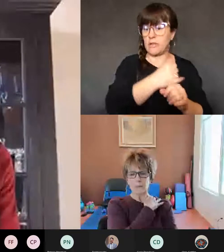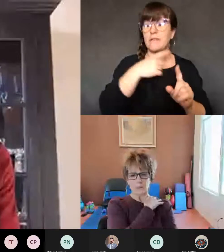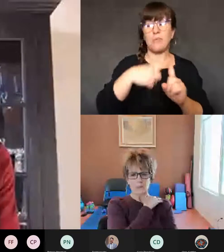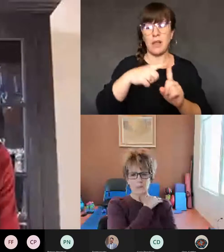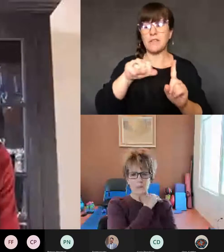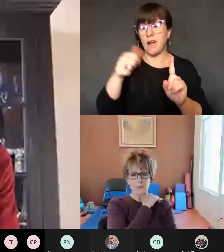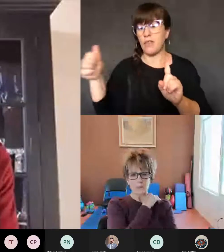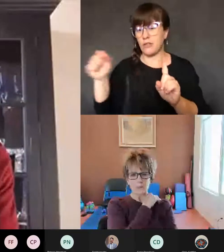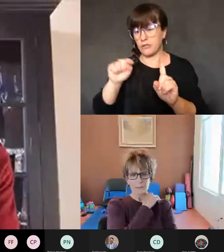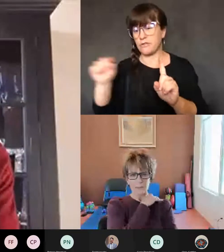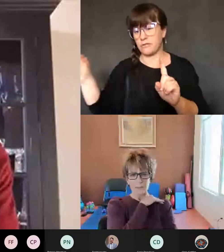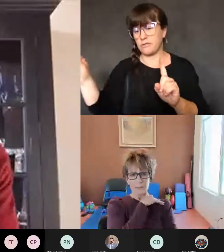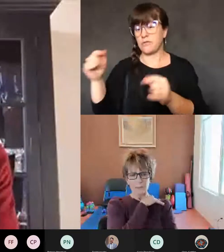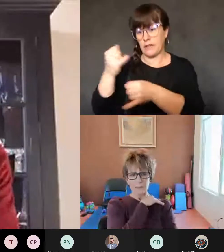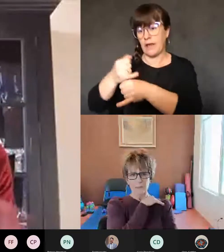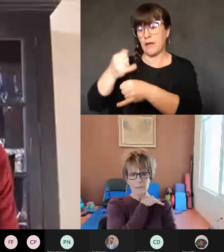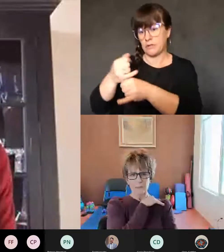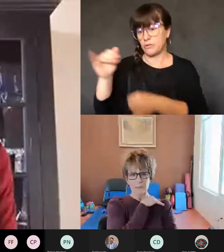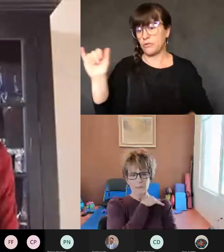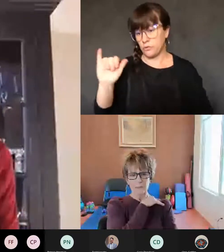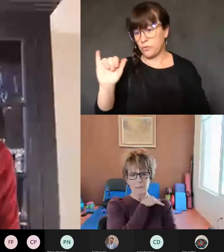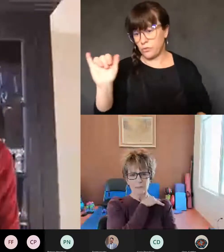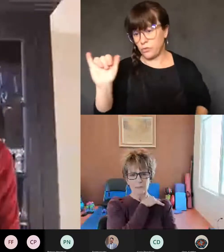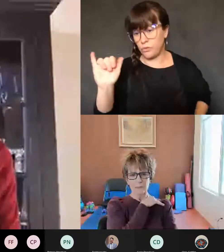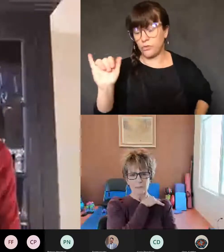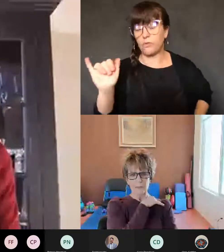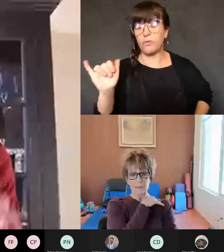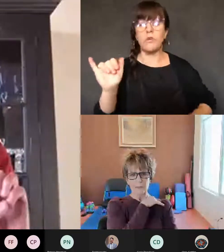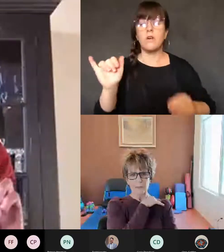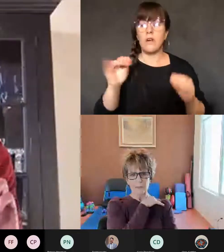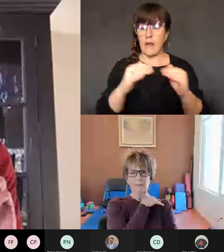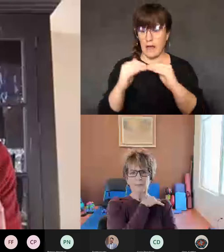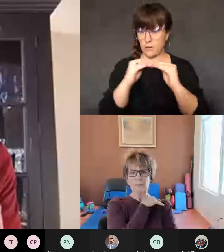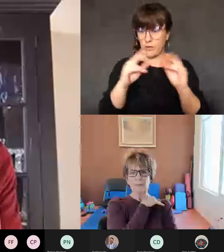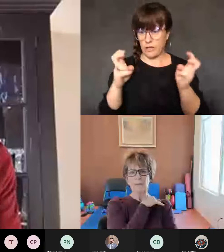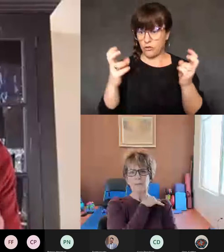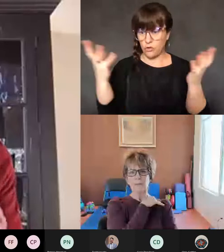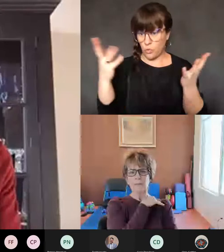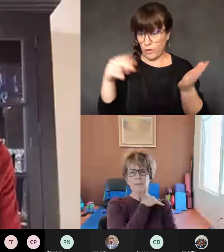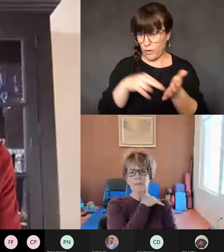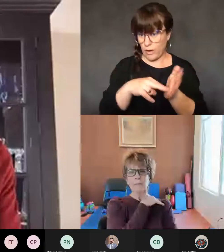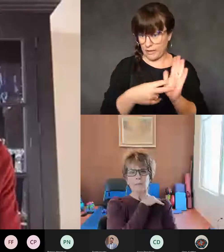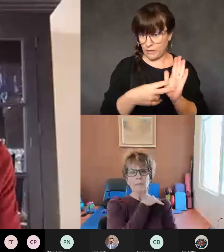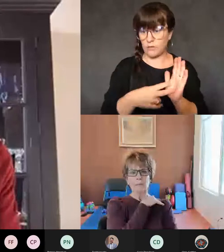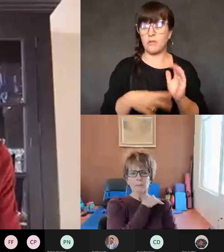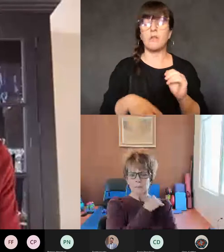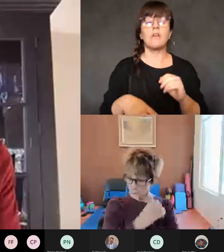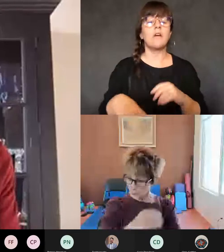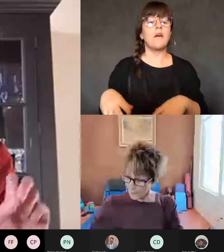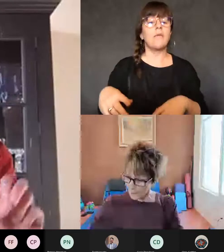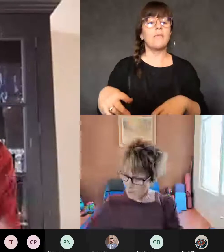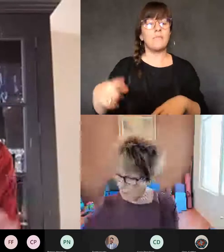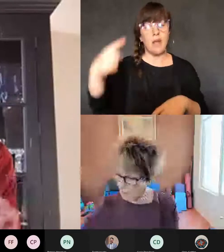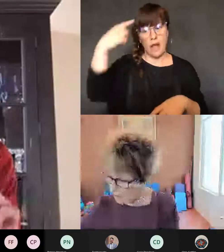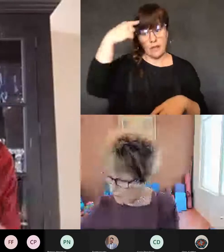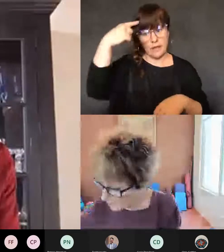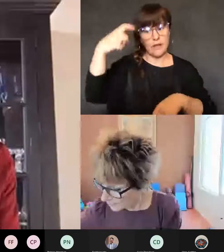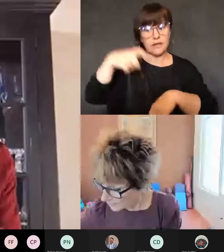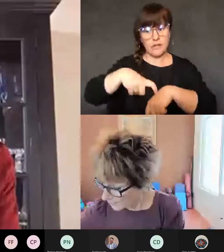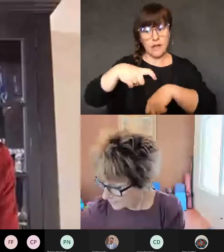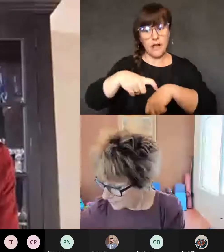this, what I'm talking about from a very broad perspective is that I think that it's time for